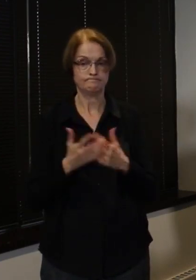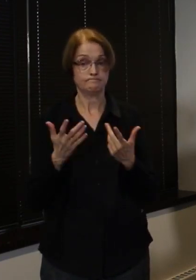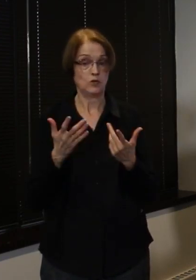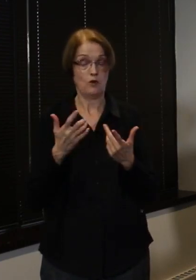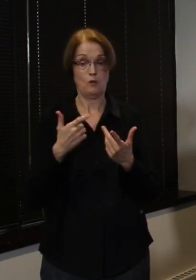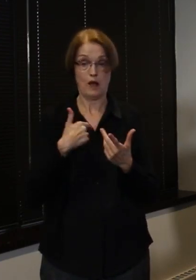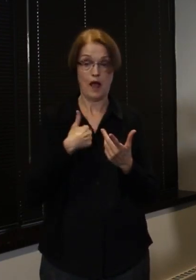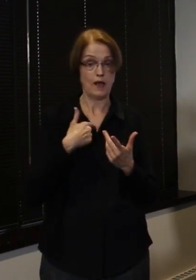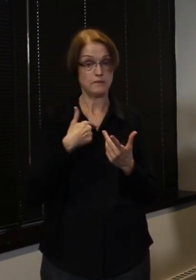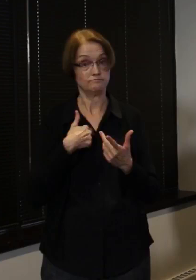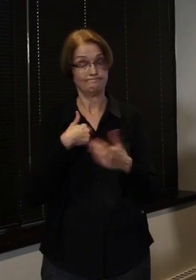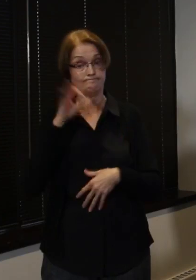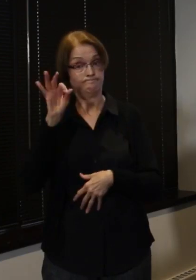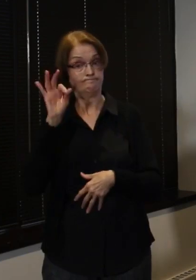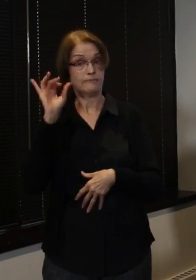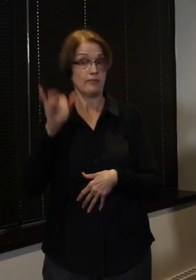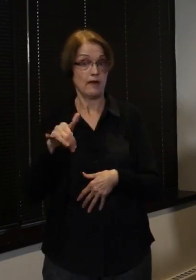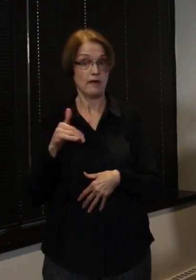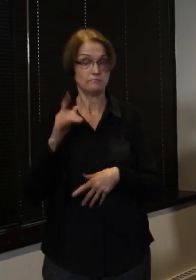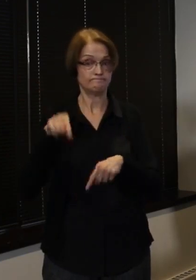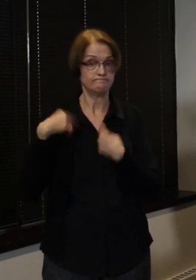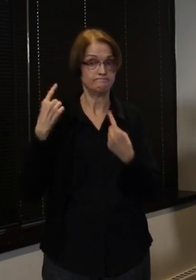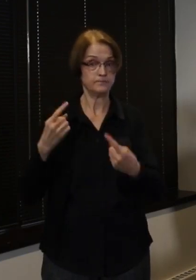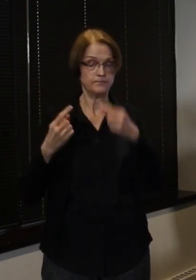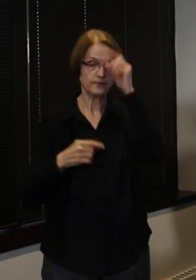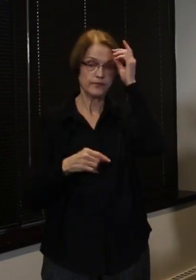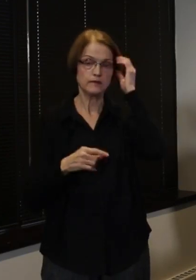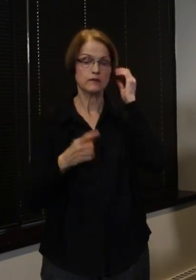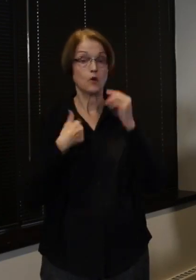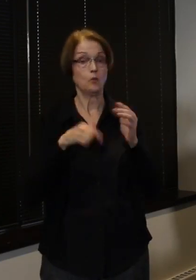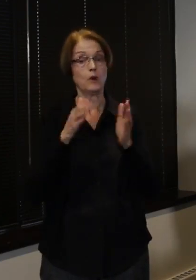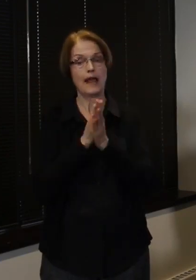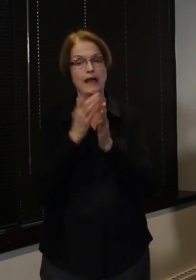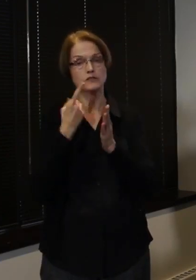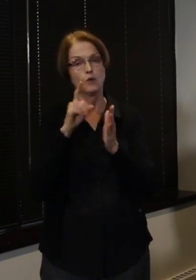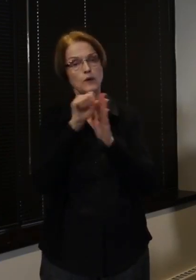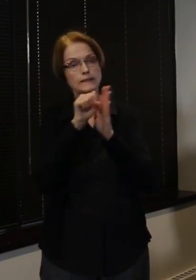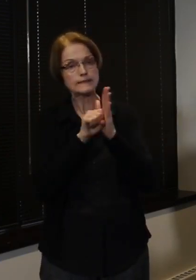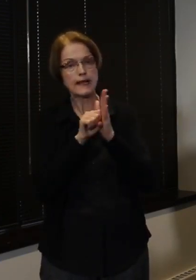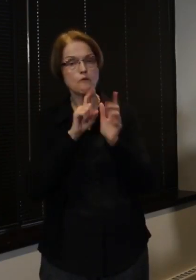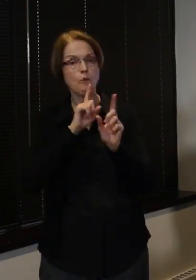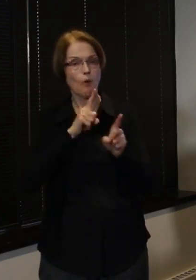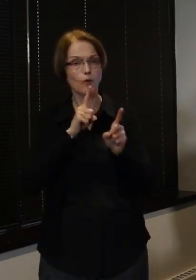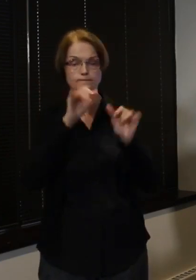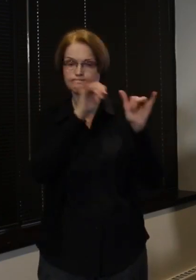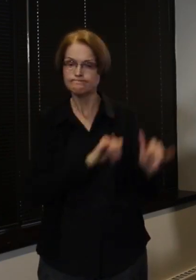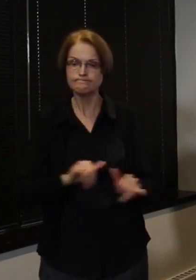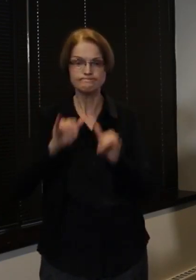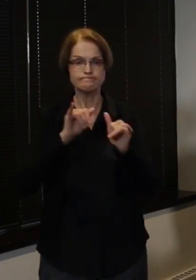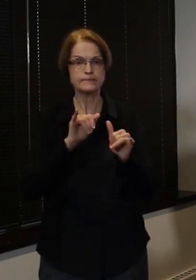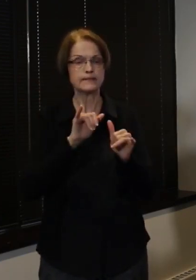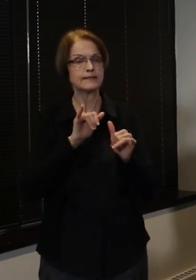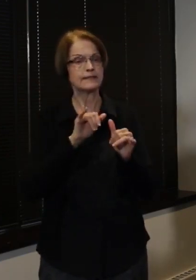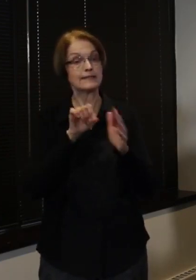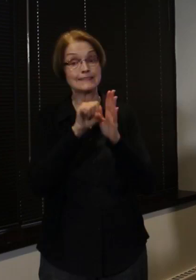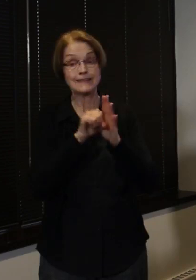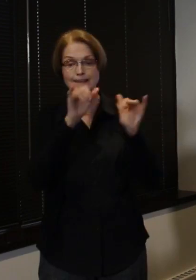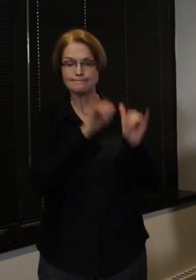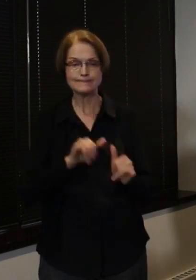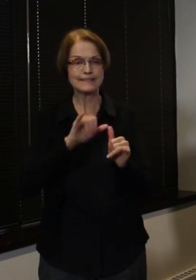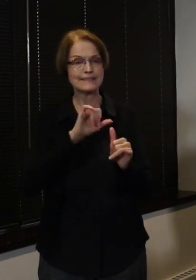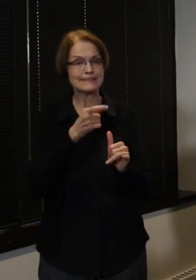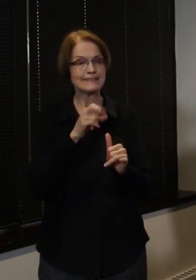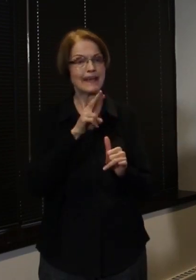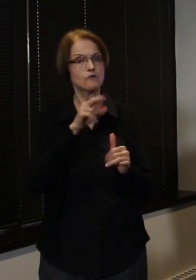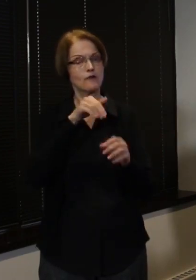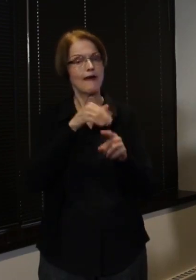silent in addressing those. We've asked for a state mandate and a state safer-at-home policy.